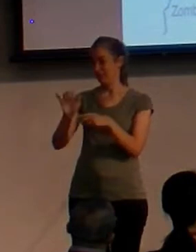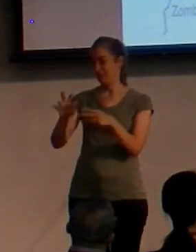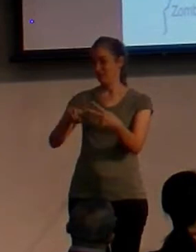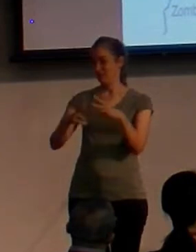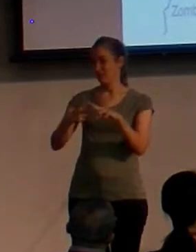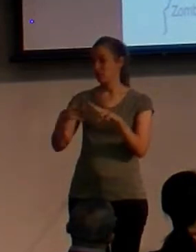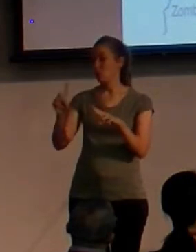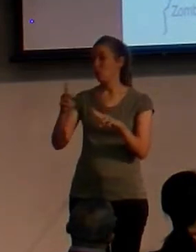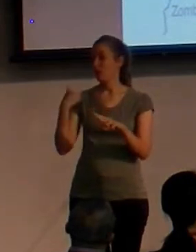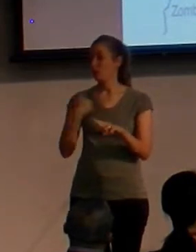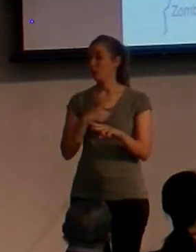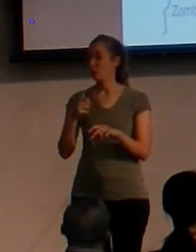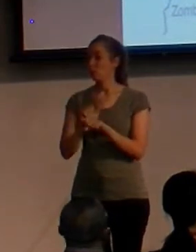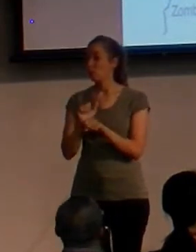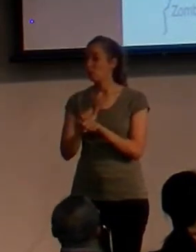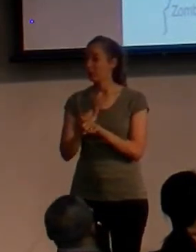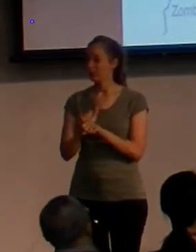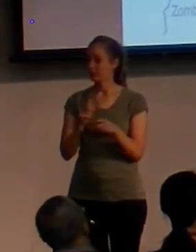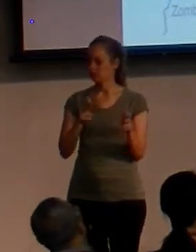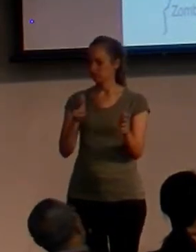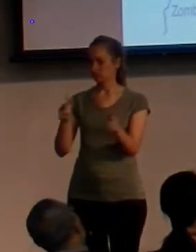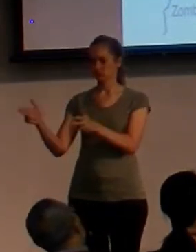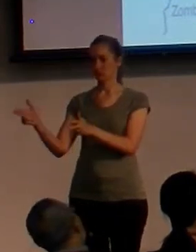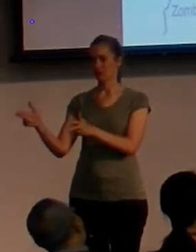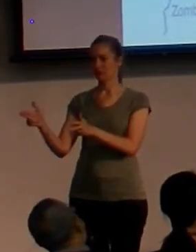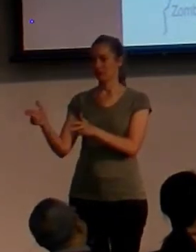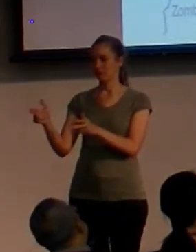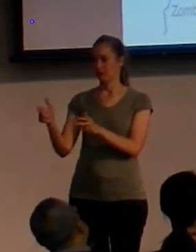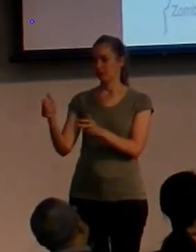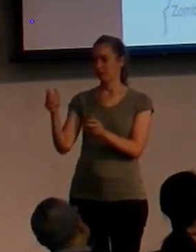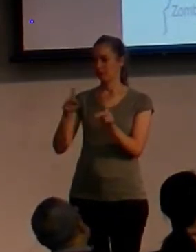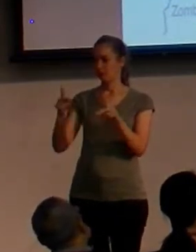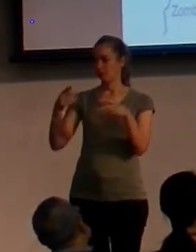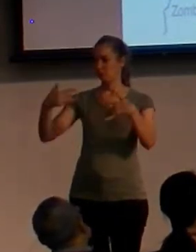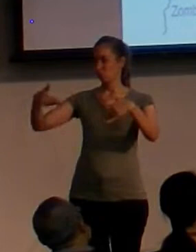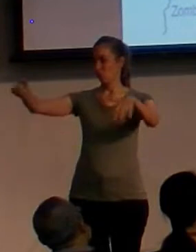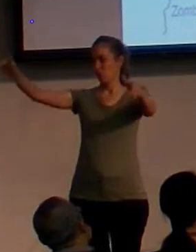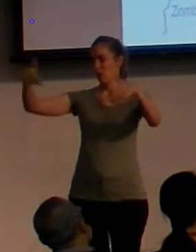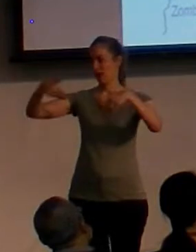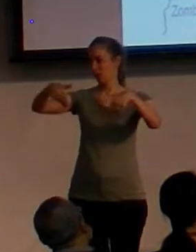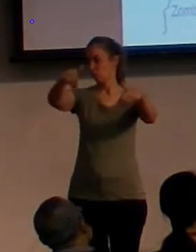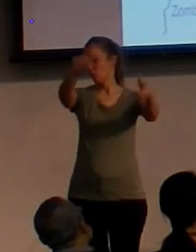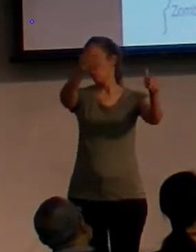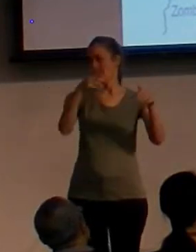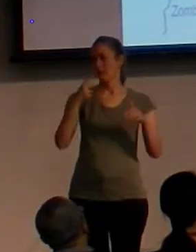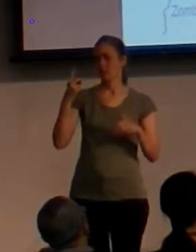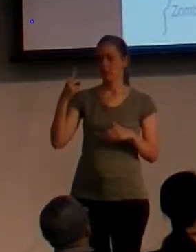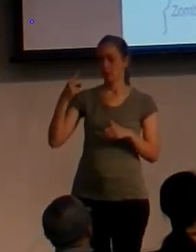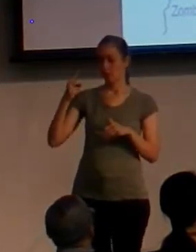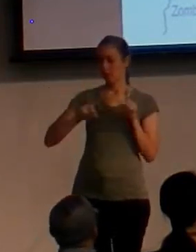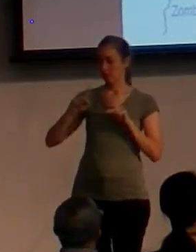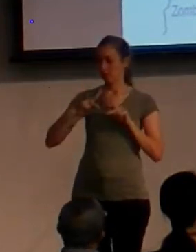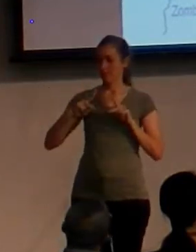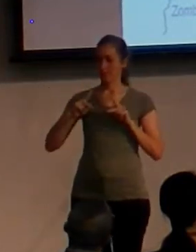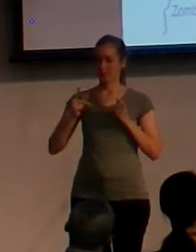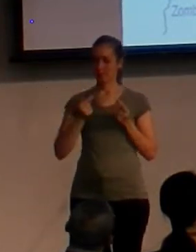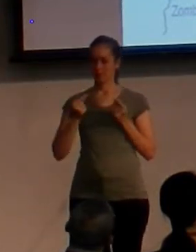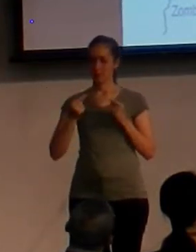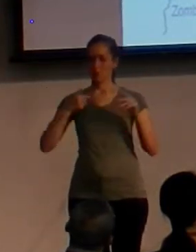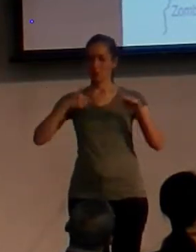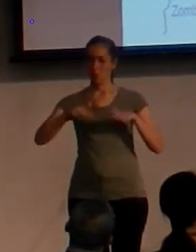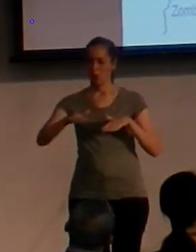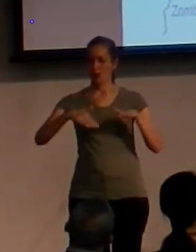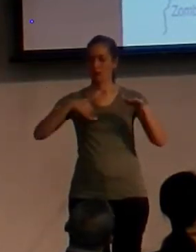village of Pajok, and drove everyone away. They walked for many, many miles to get to